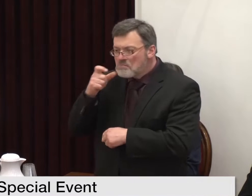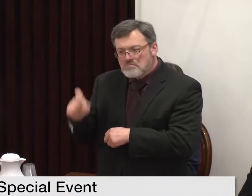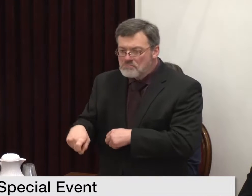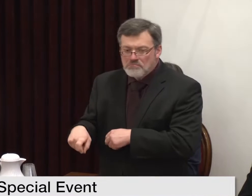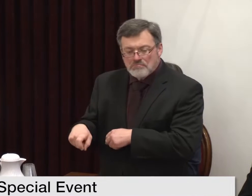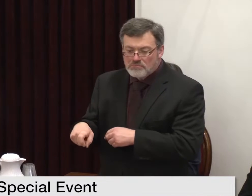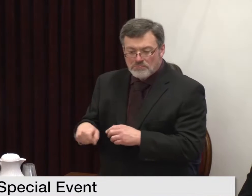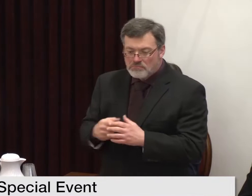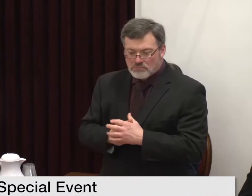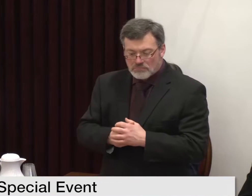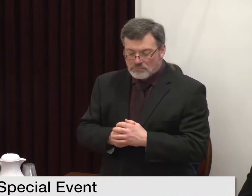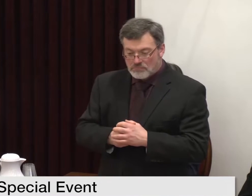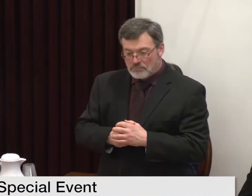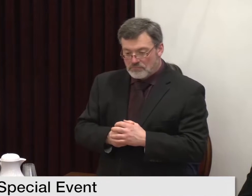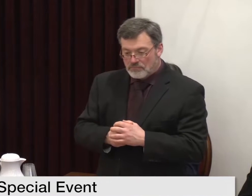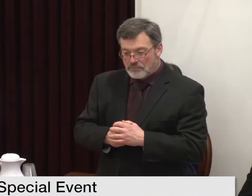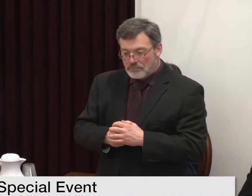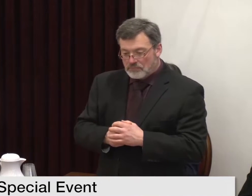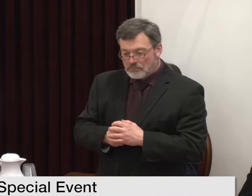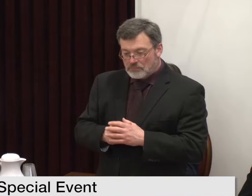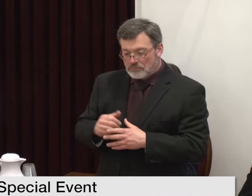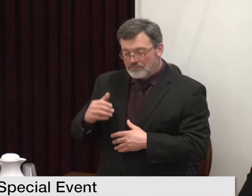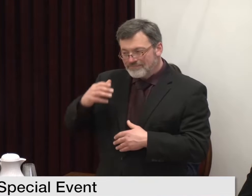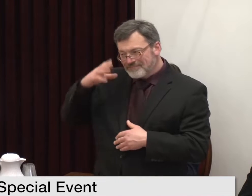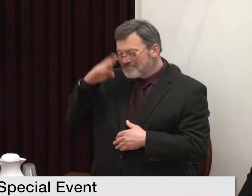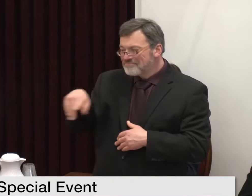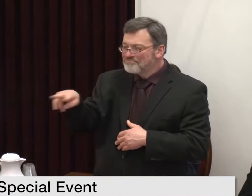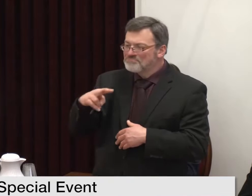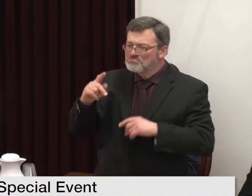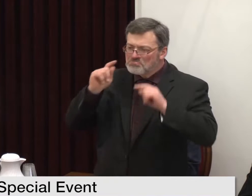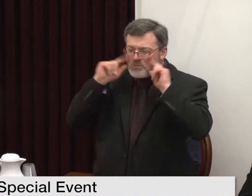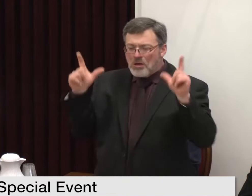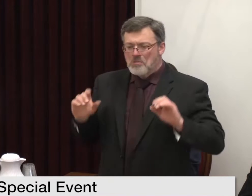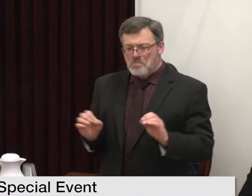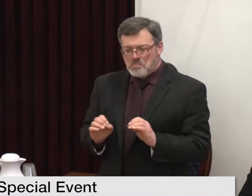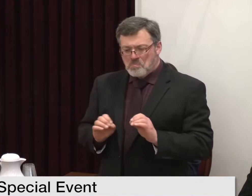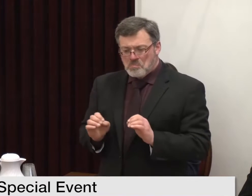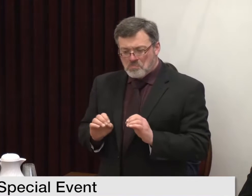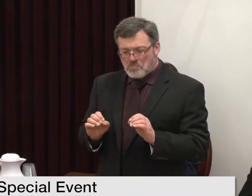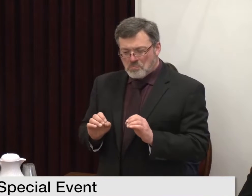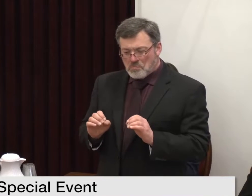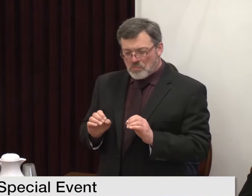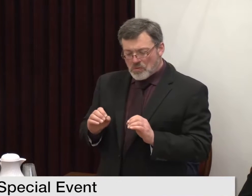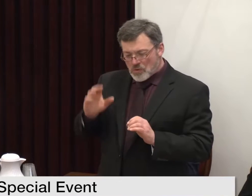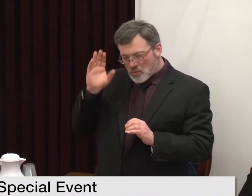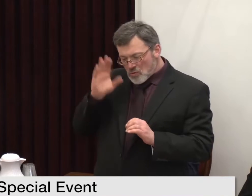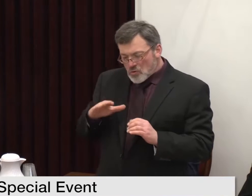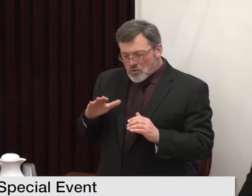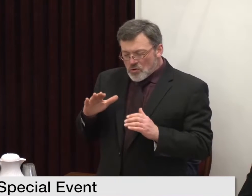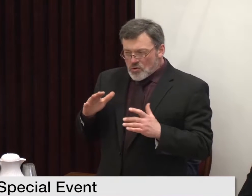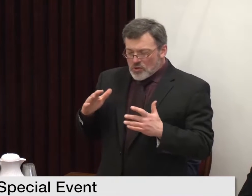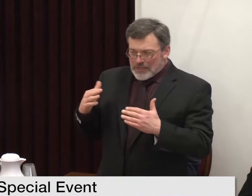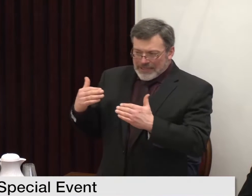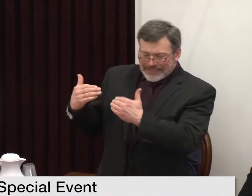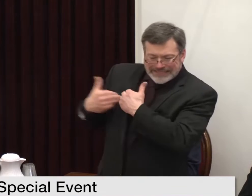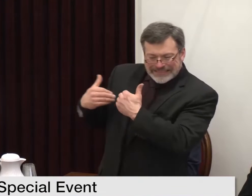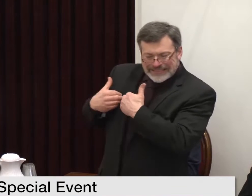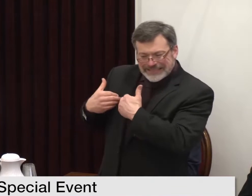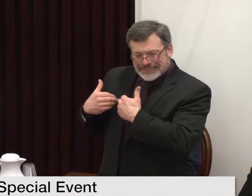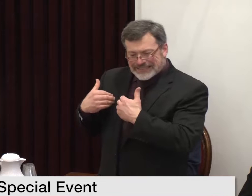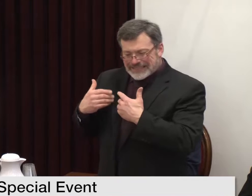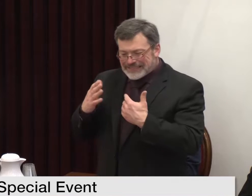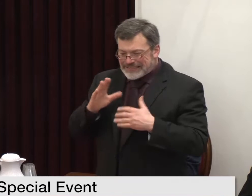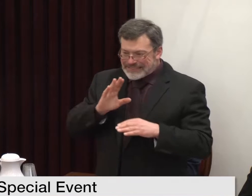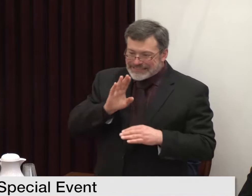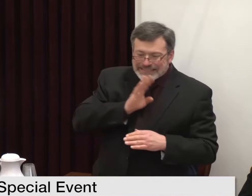I'm sure it's no surprise to you, given the growing burden they already face, I don't support asking Vermonters to pay